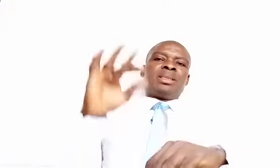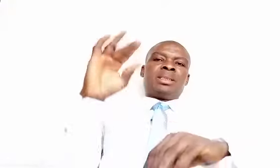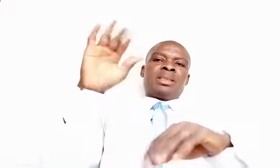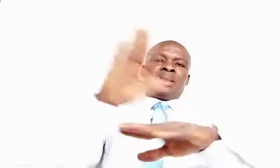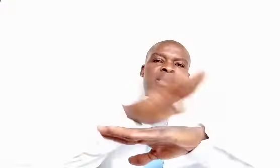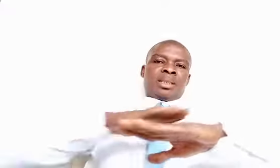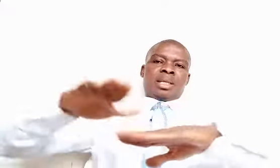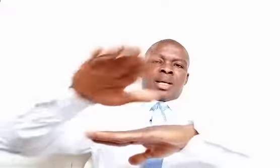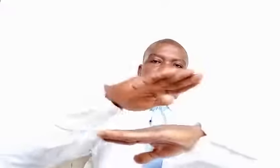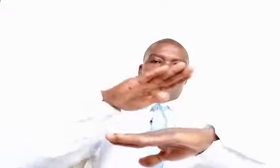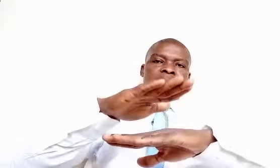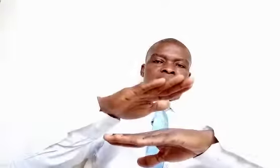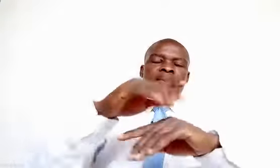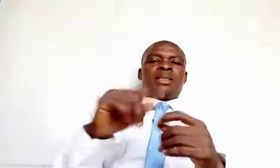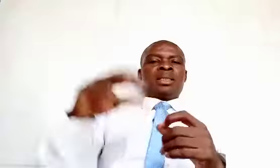and the other planets.